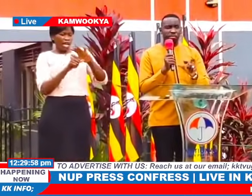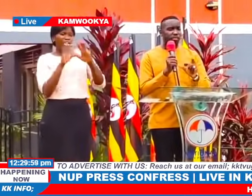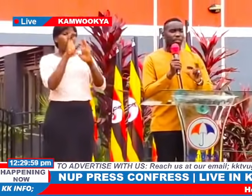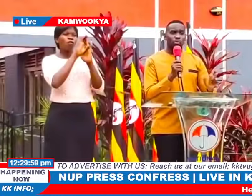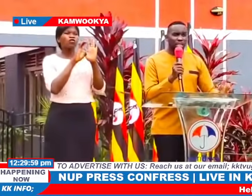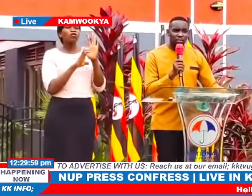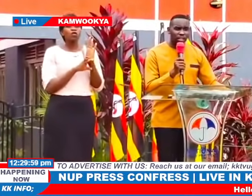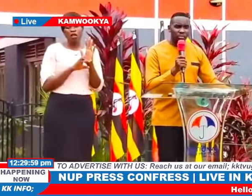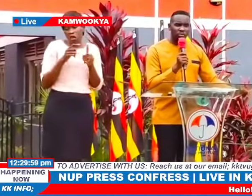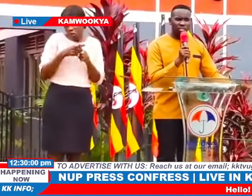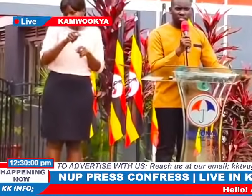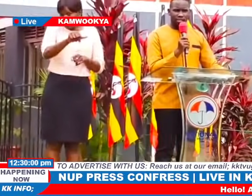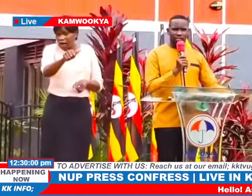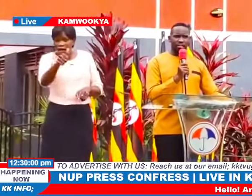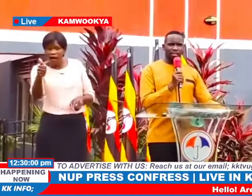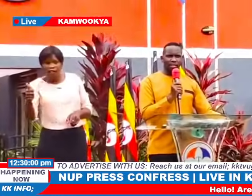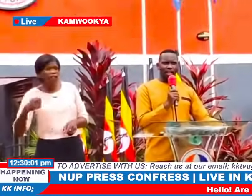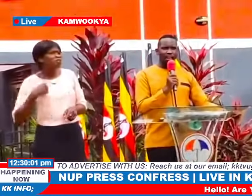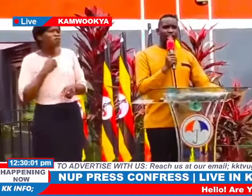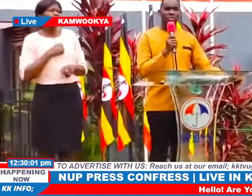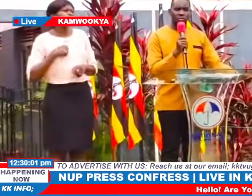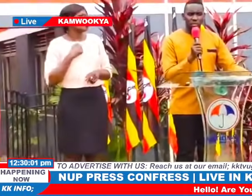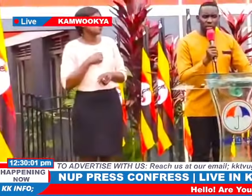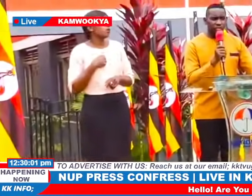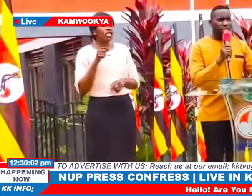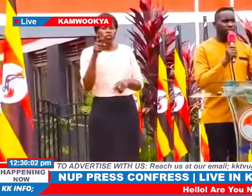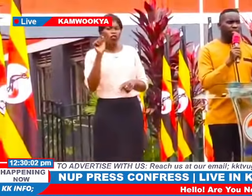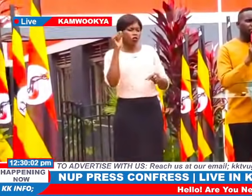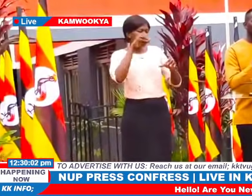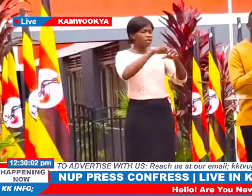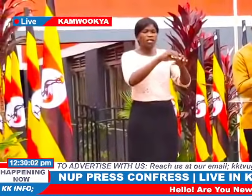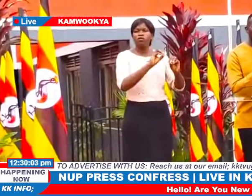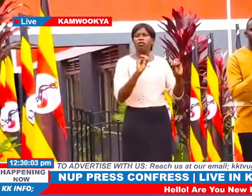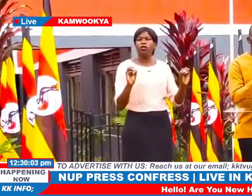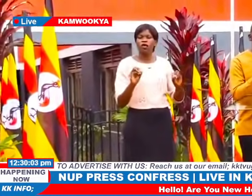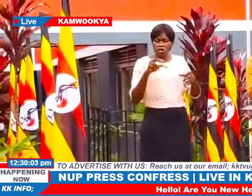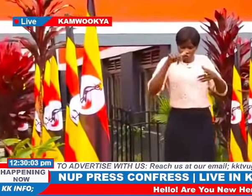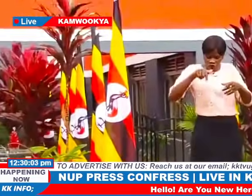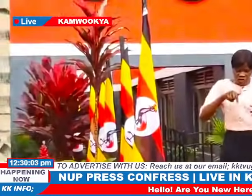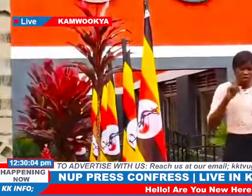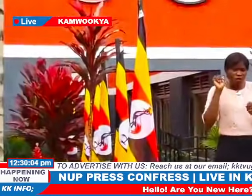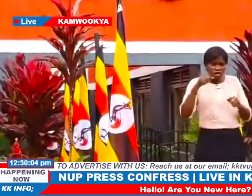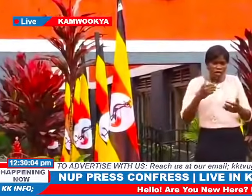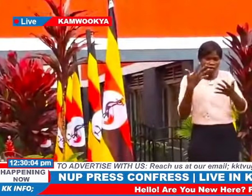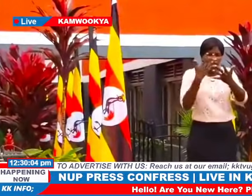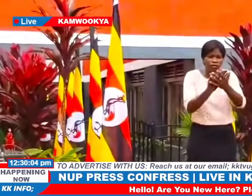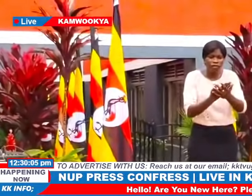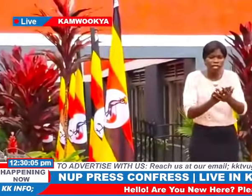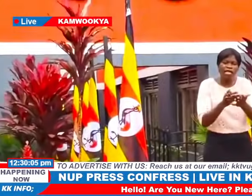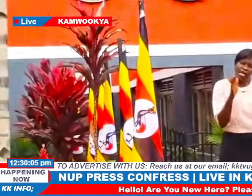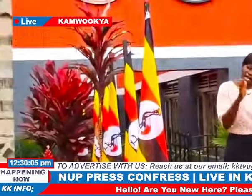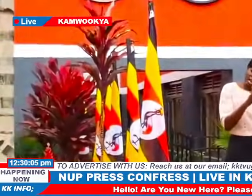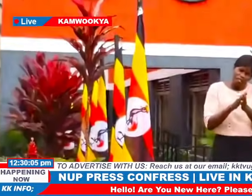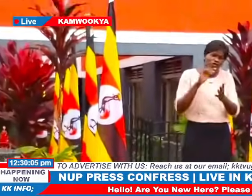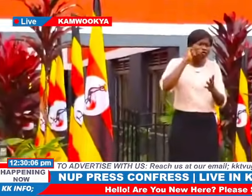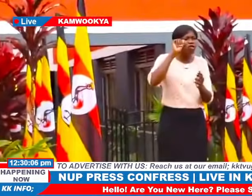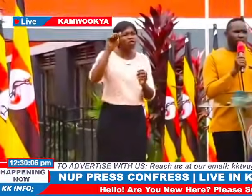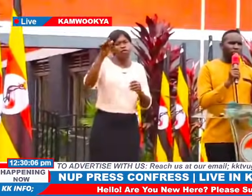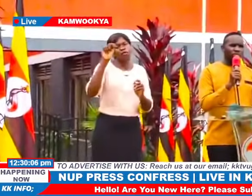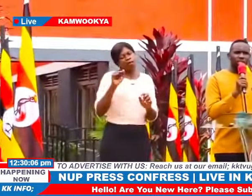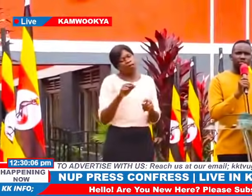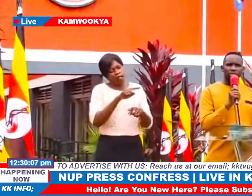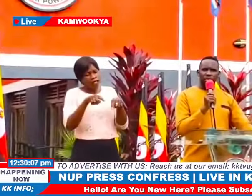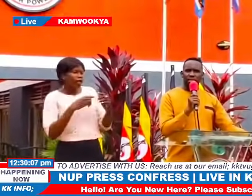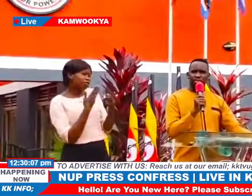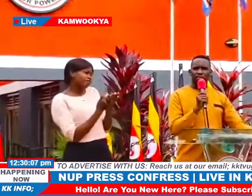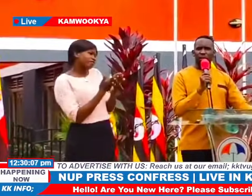them don't have that immunity. And any of them can be arrested today and they will require bail. So that is something that needs to